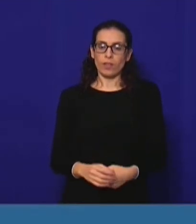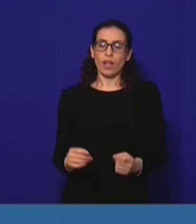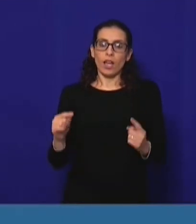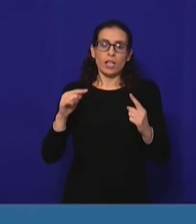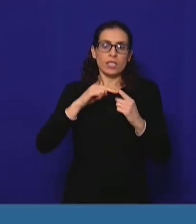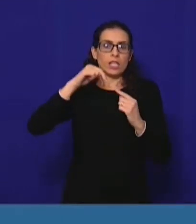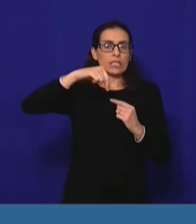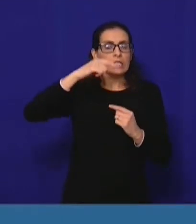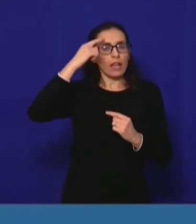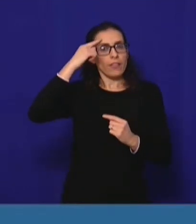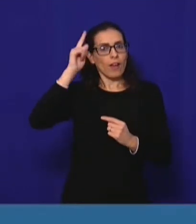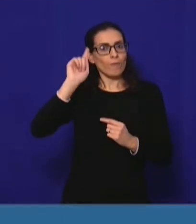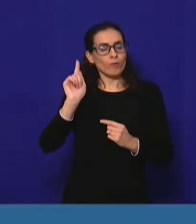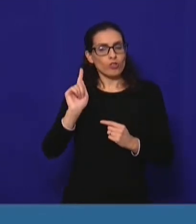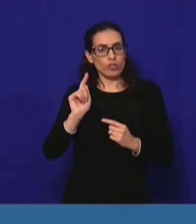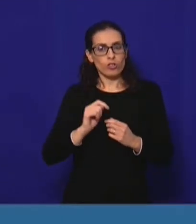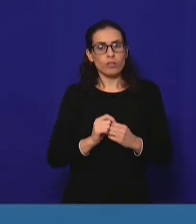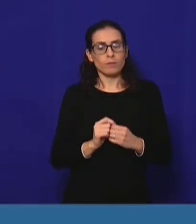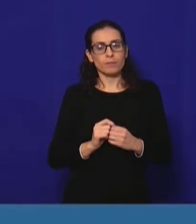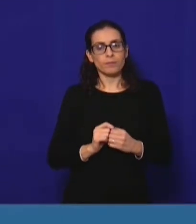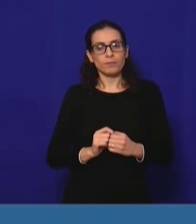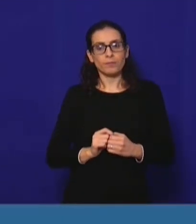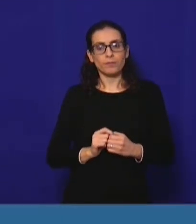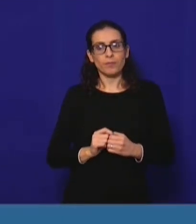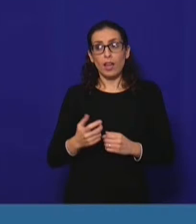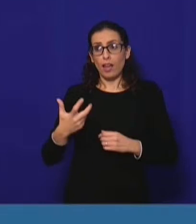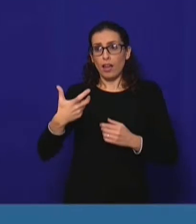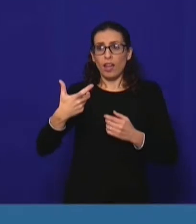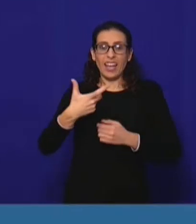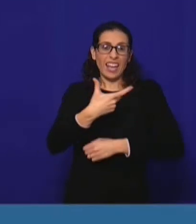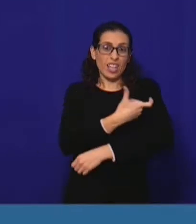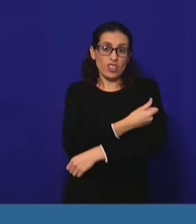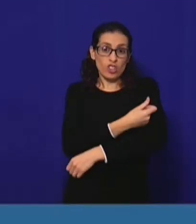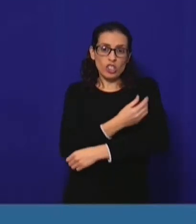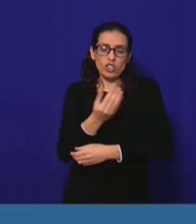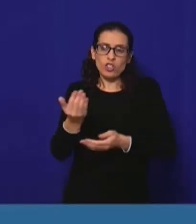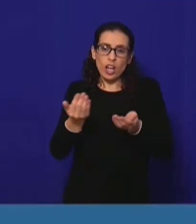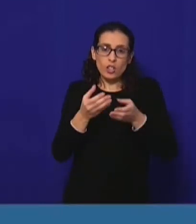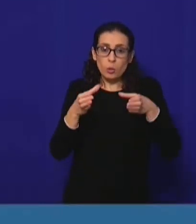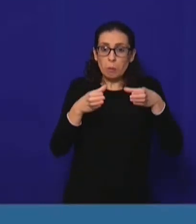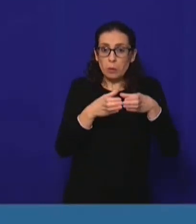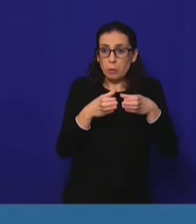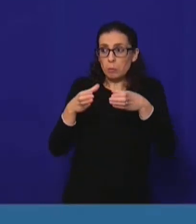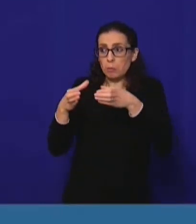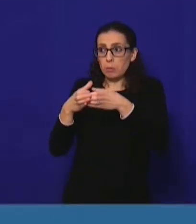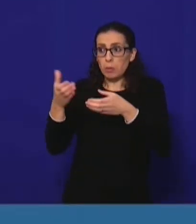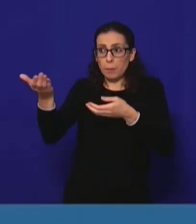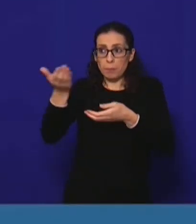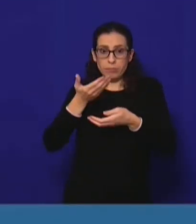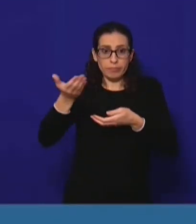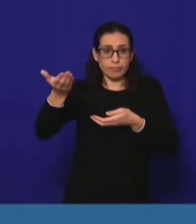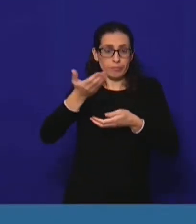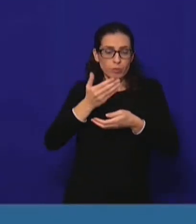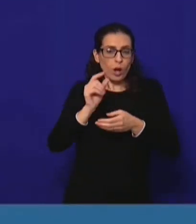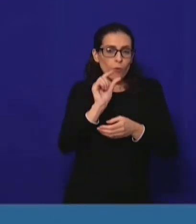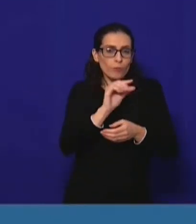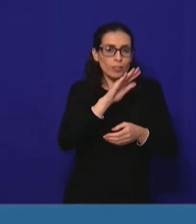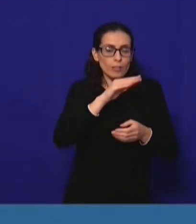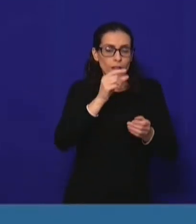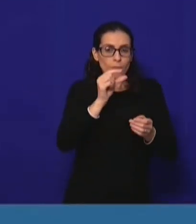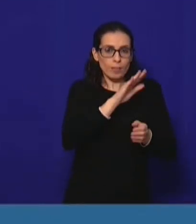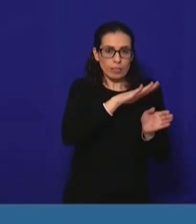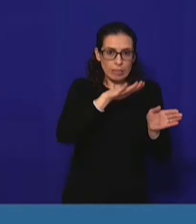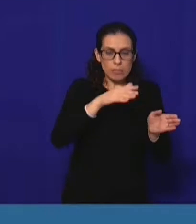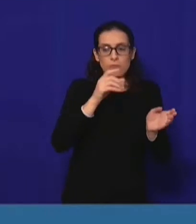għandek it-tilqim li ħajbda ġejjin ammonti ftit. Allura inti ħajkollok in-nies li ħajkunu qegħdin jiġu proteġuti u